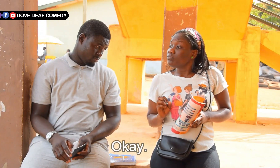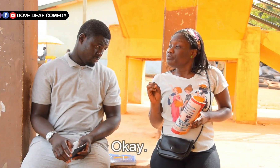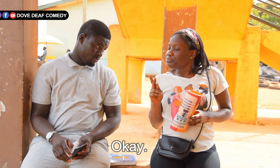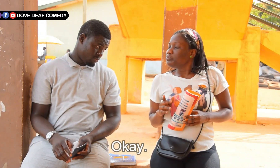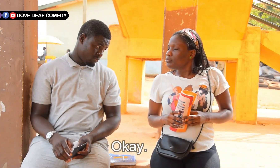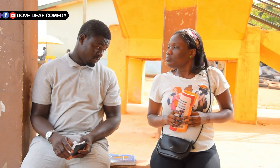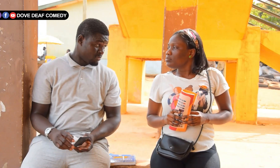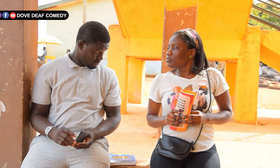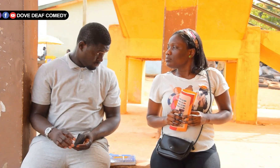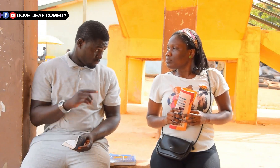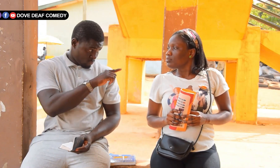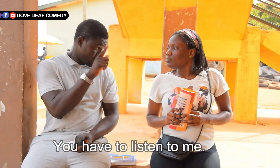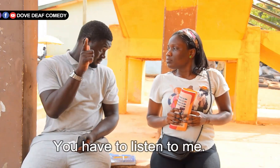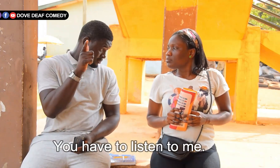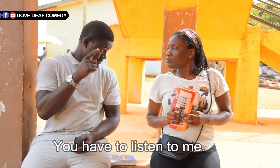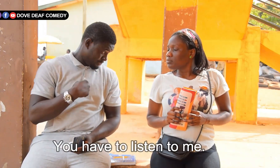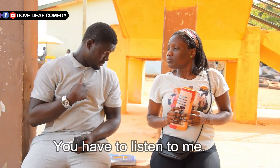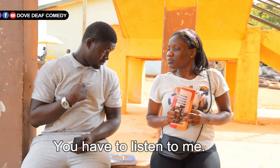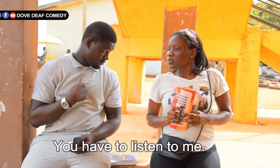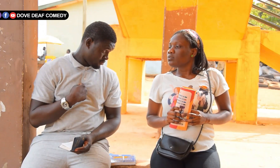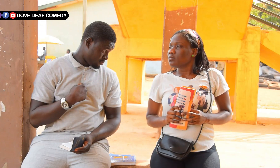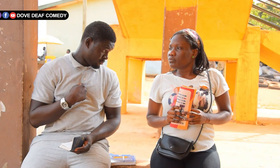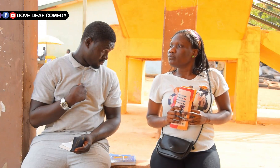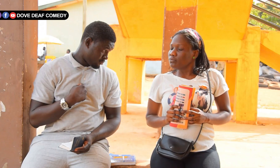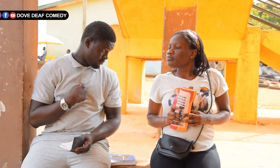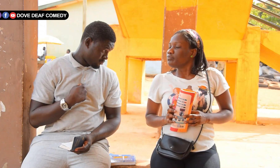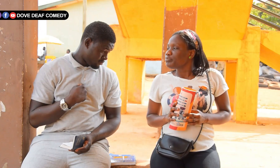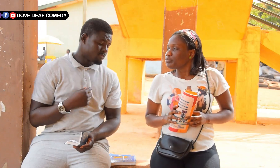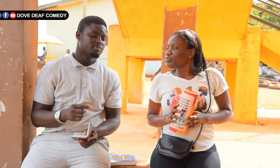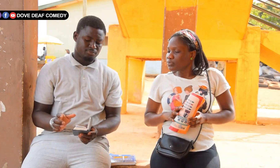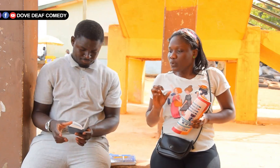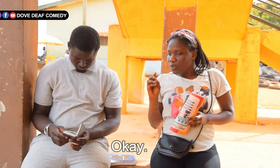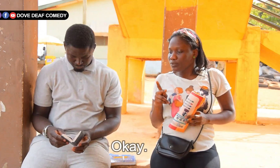Okay. You have to listen to me. Okay.